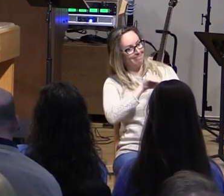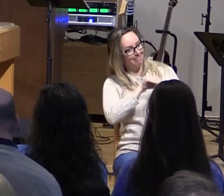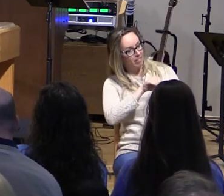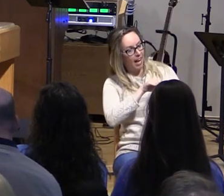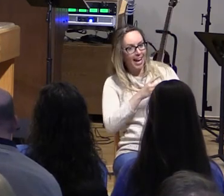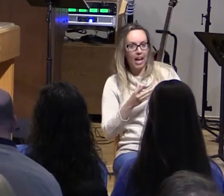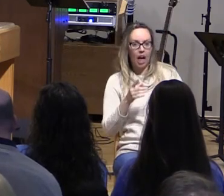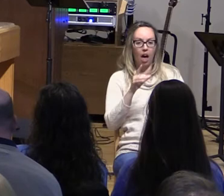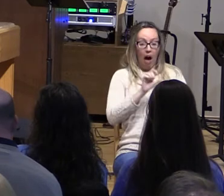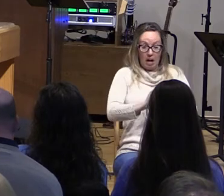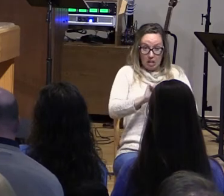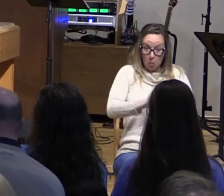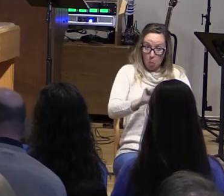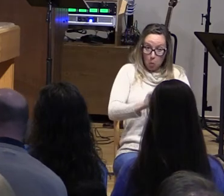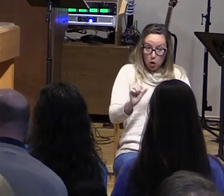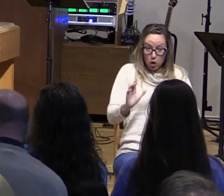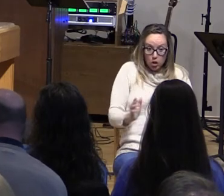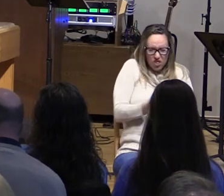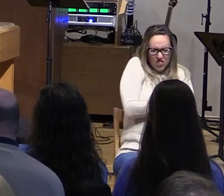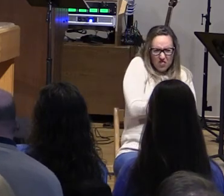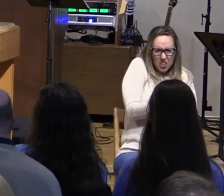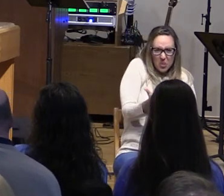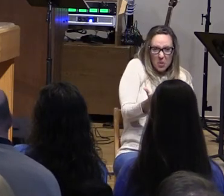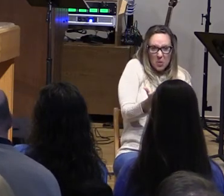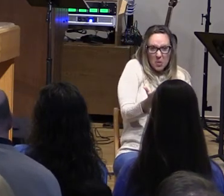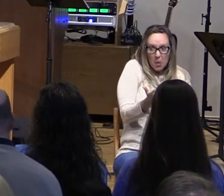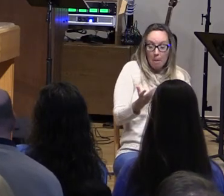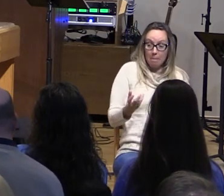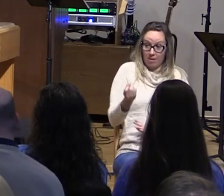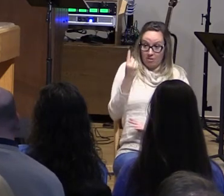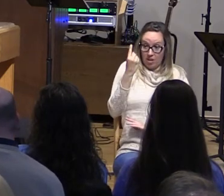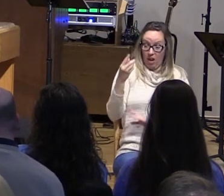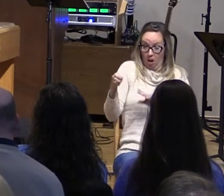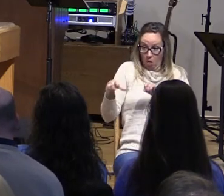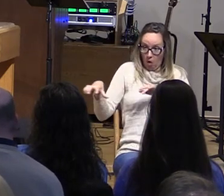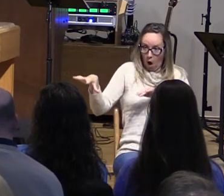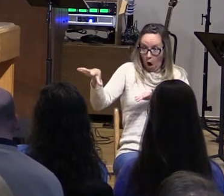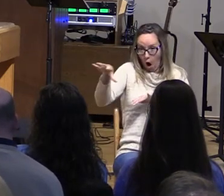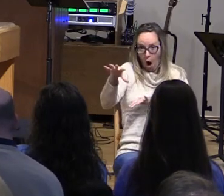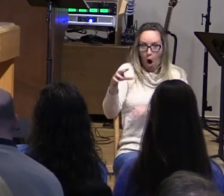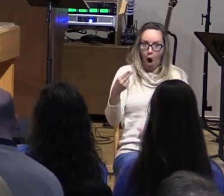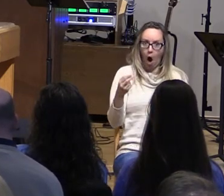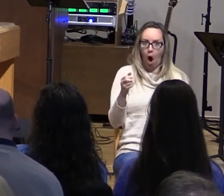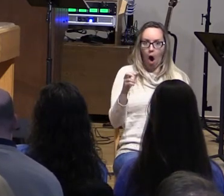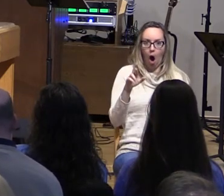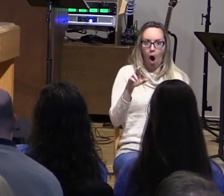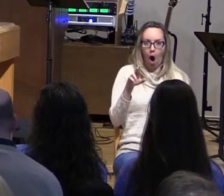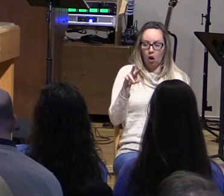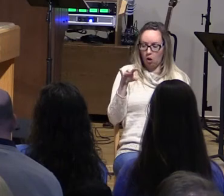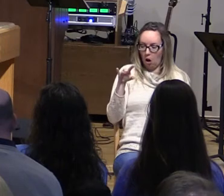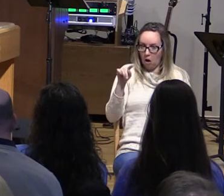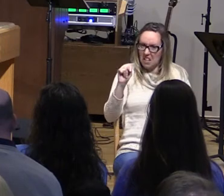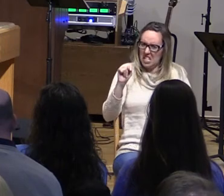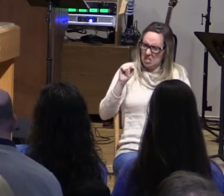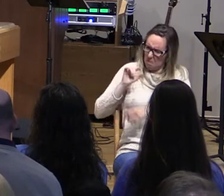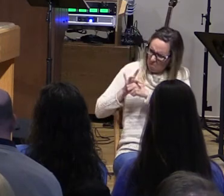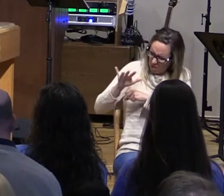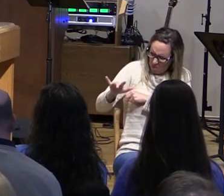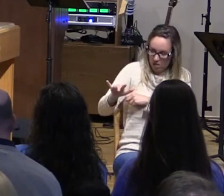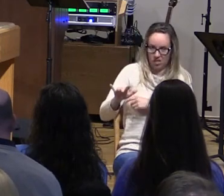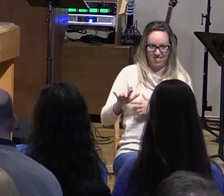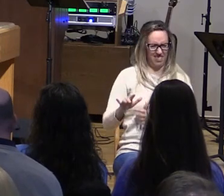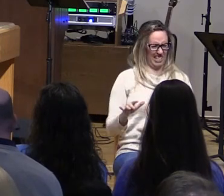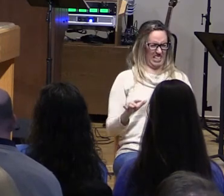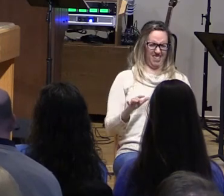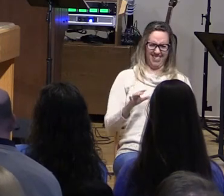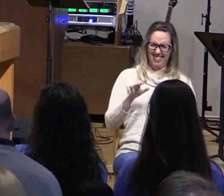the laborers are few and the harvest is plentiful. And I'm sure the disciples at some point are like scratching their head like, what is